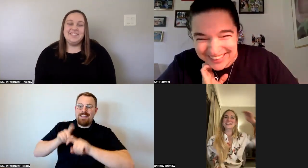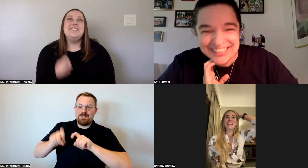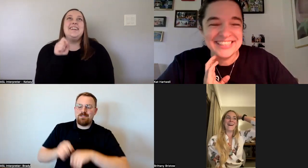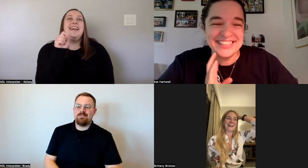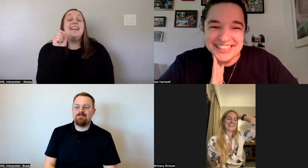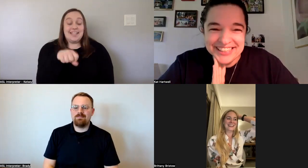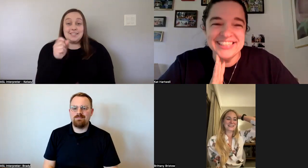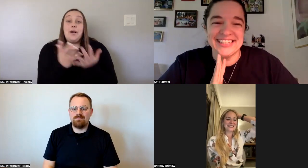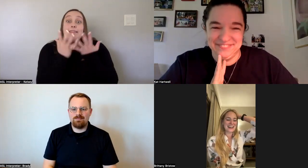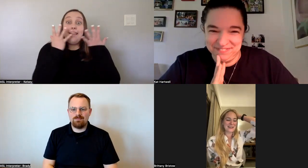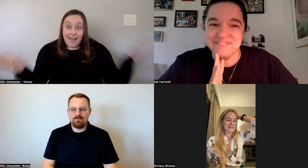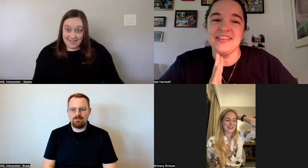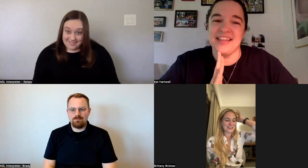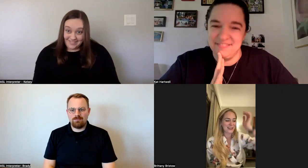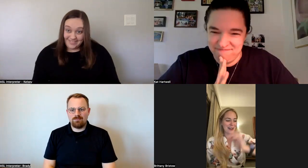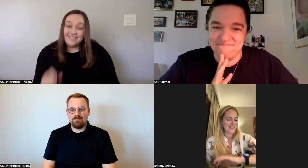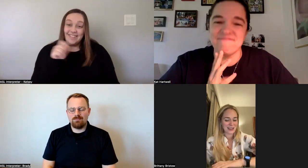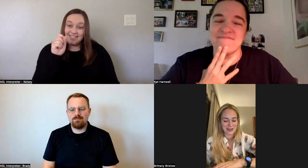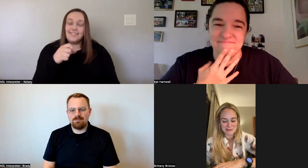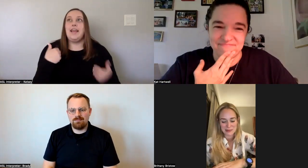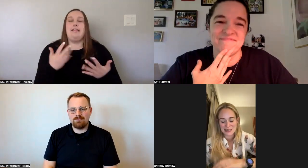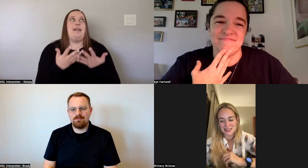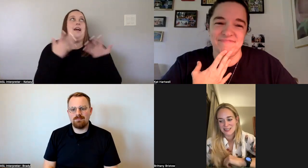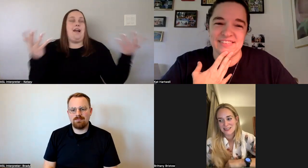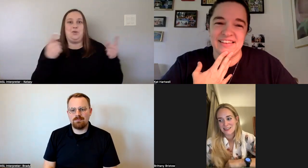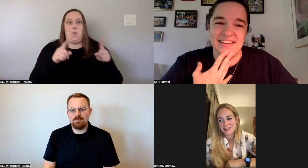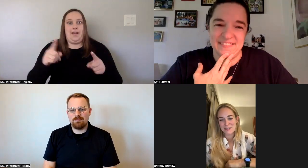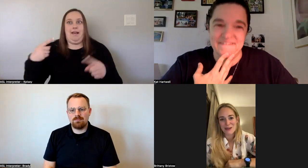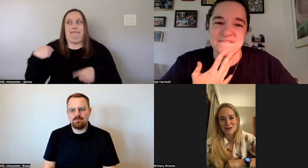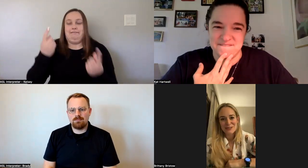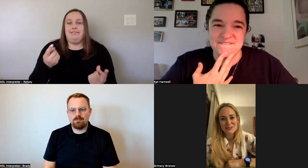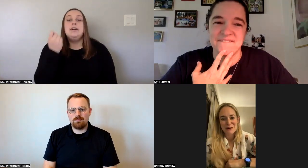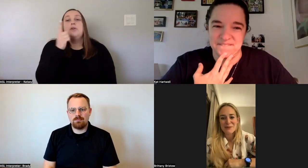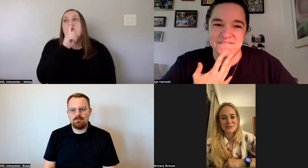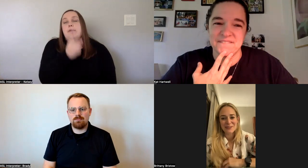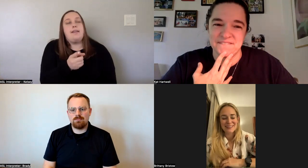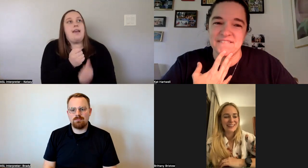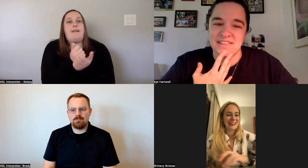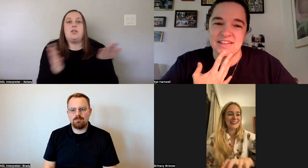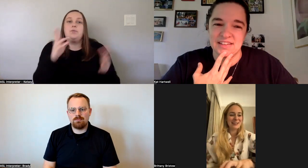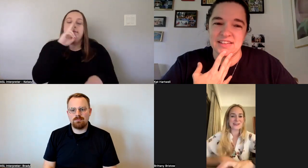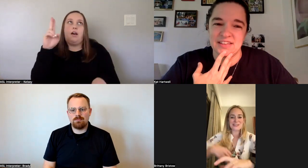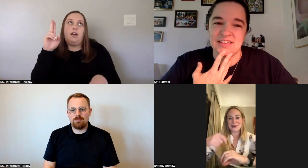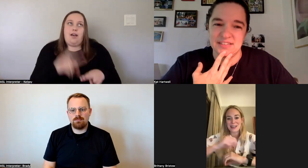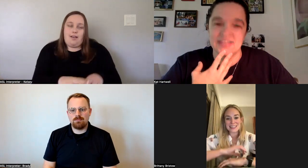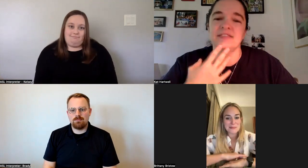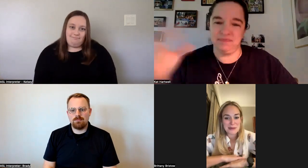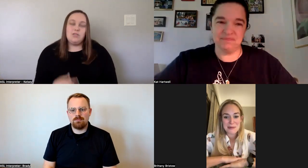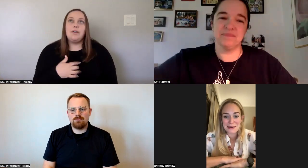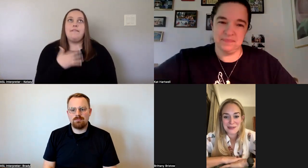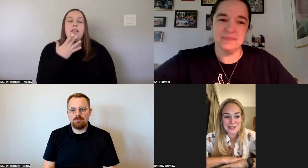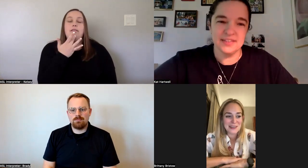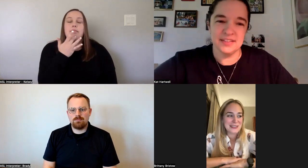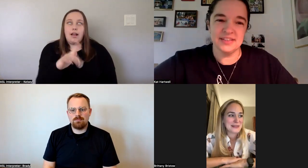Yeah, it was a lot. It was, there was a lot going on, but it was all so much fun. And I felt so lucky to